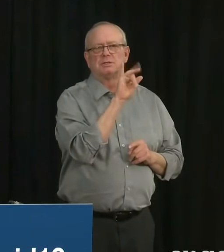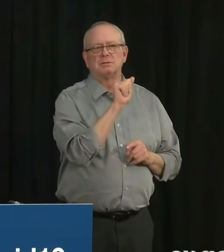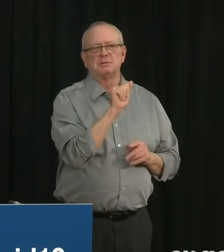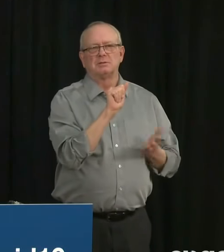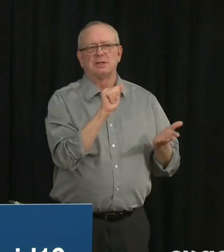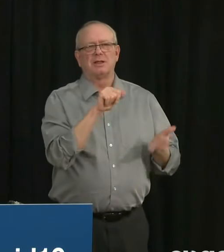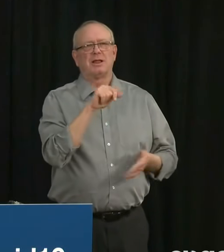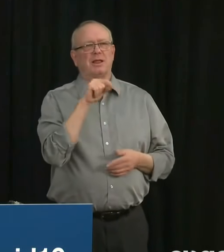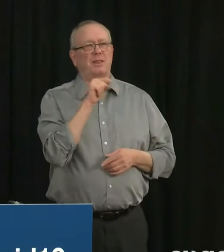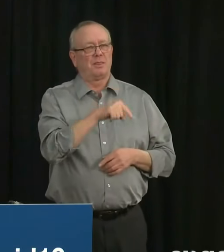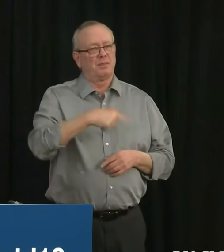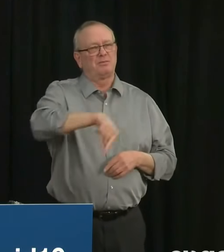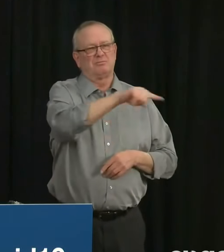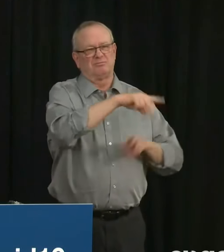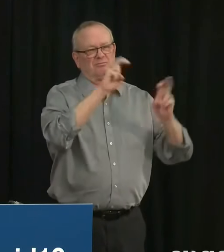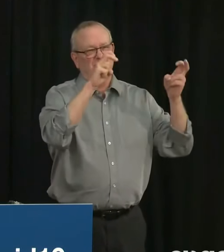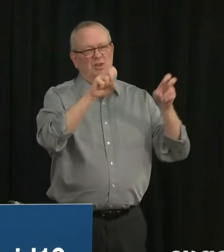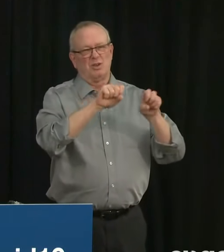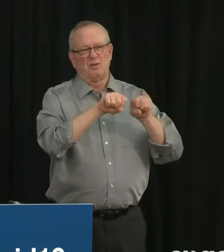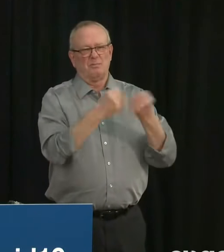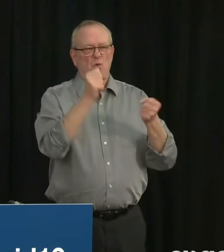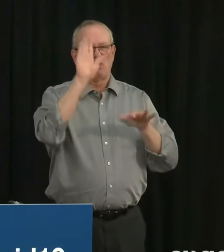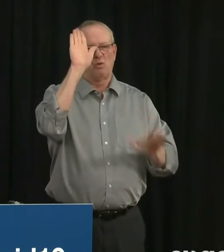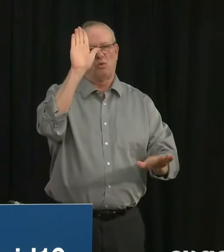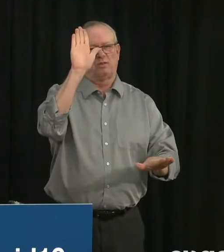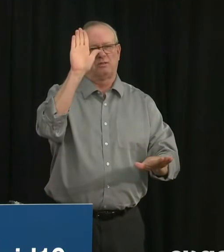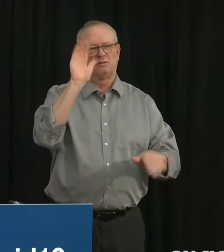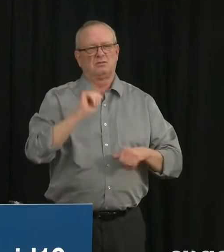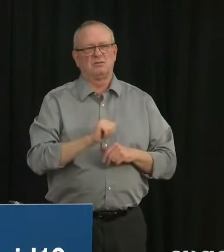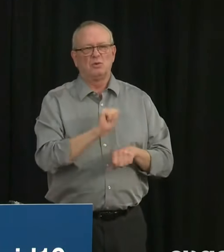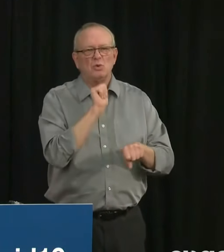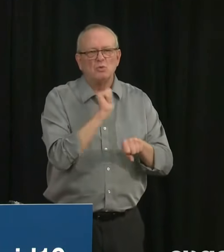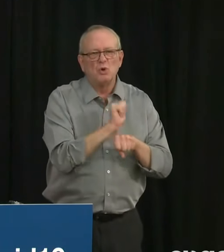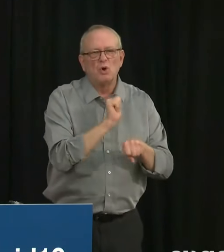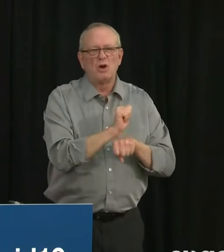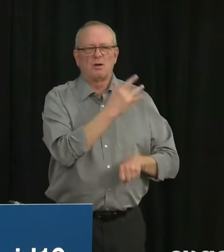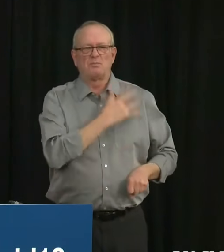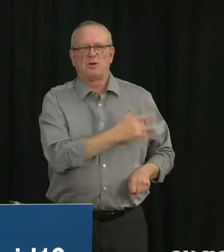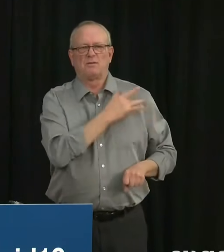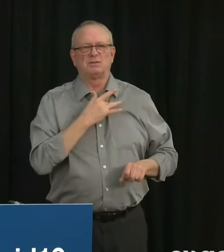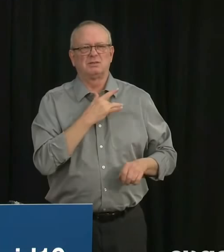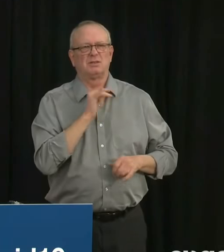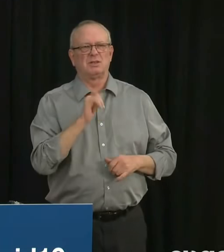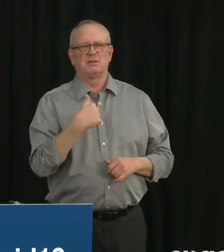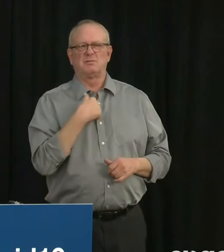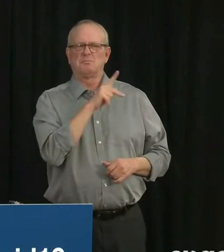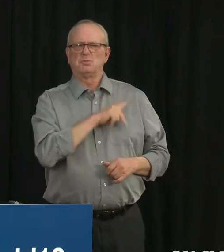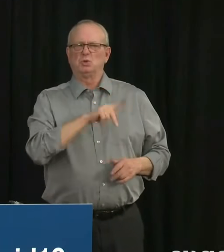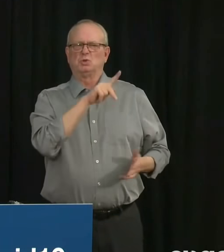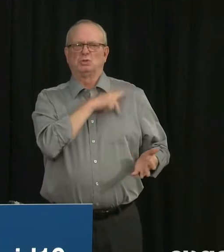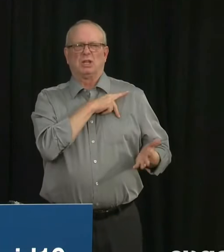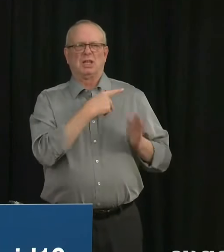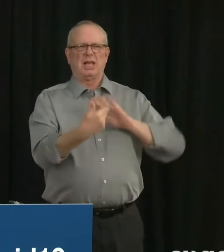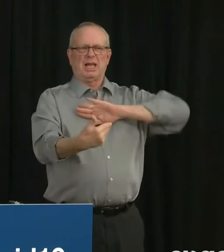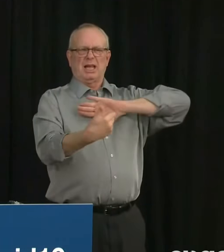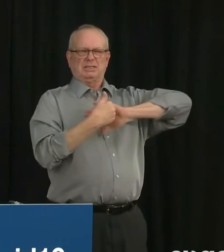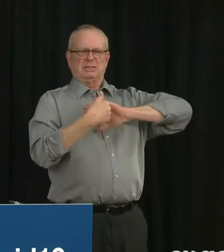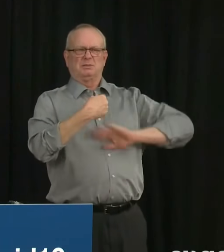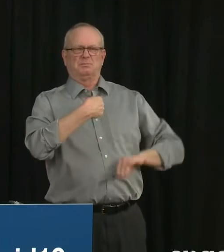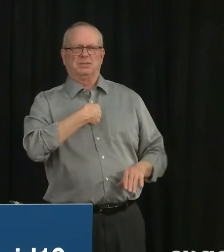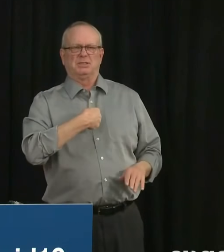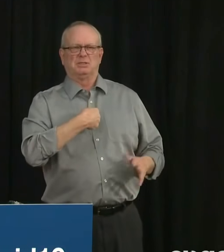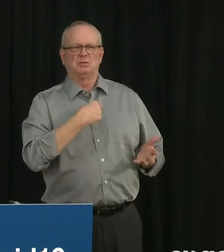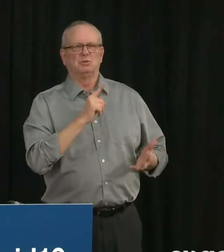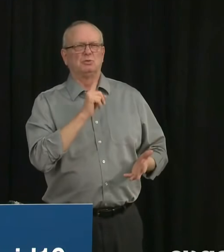and Code of Conduct. This is a personal betrayal and a betrayal of the trust that our hardworking team has placed in each